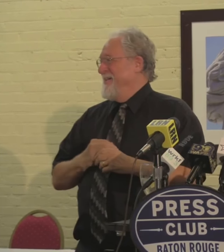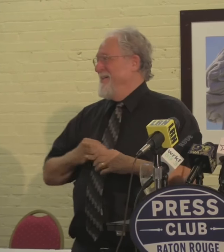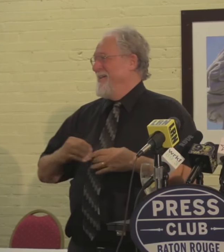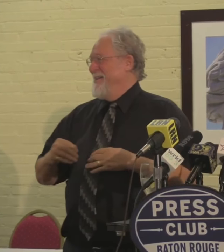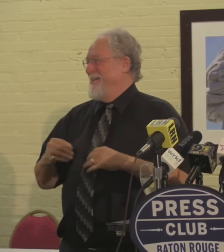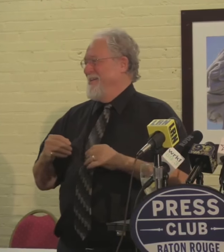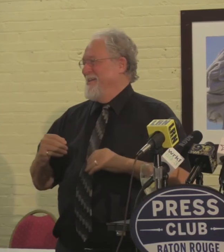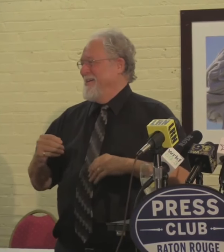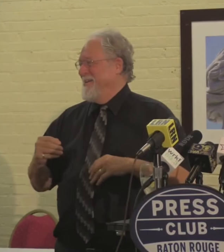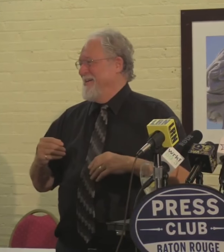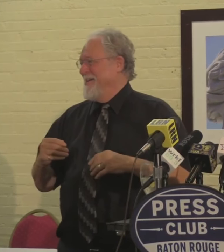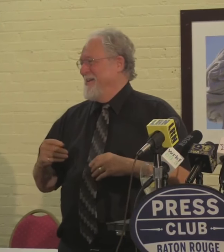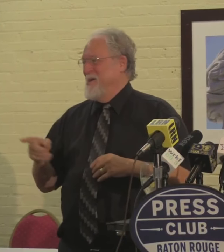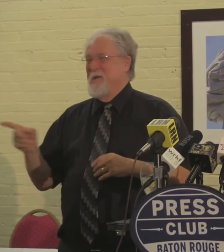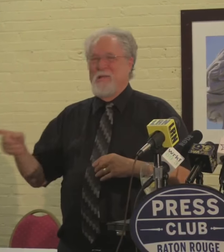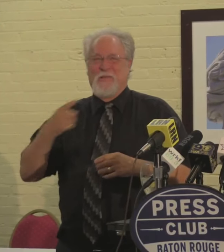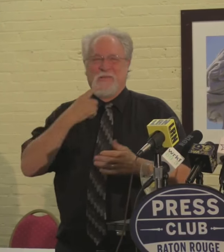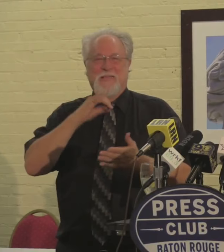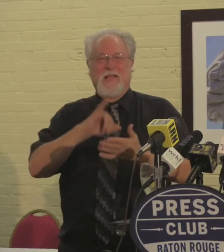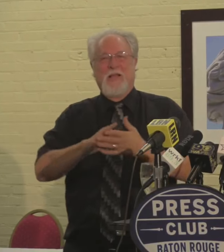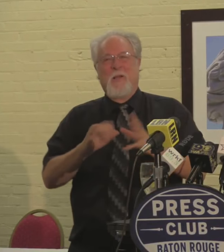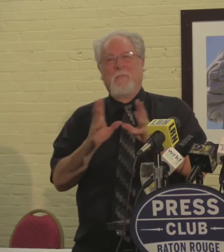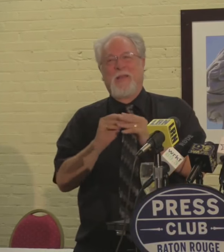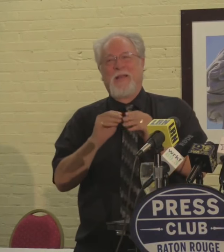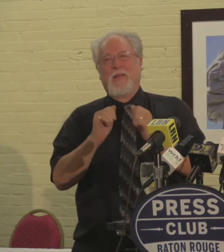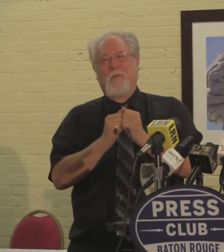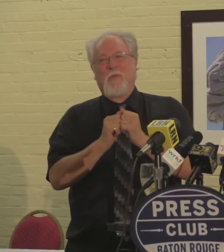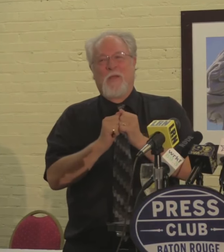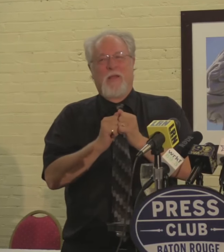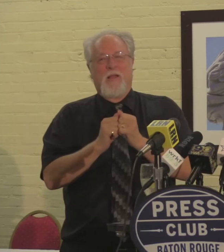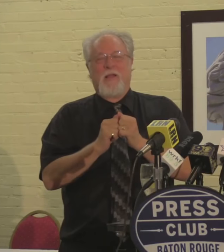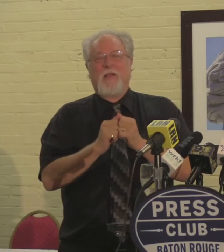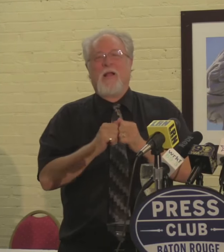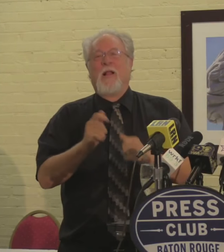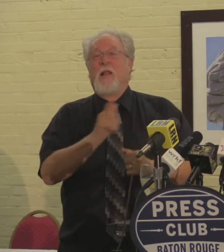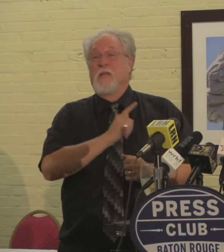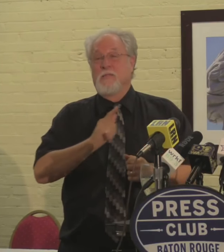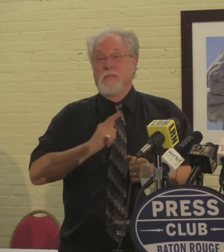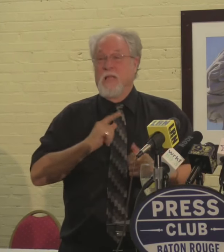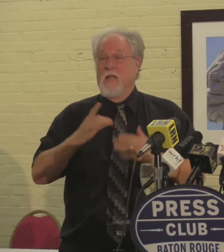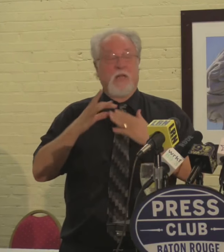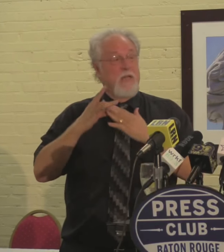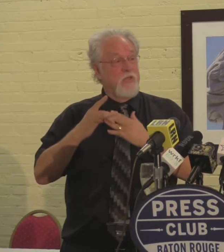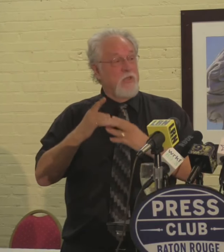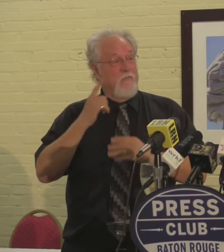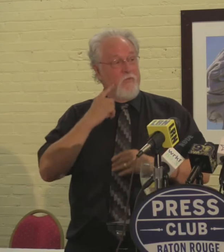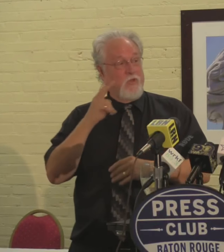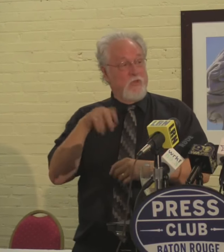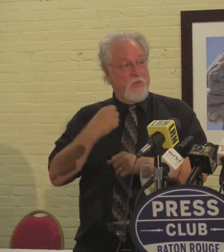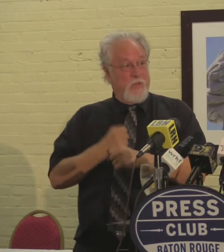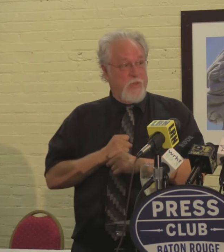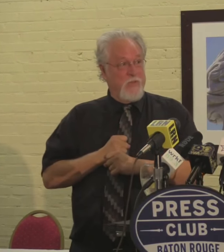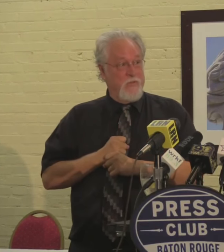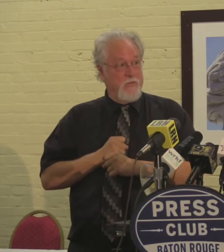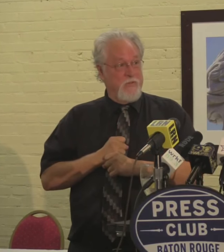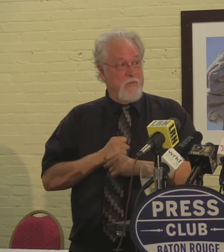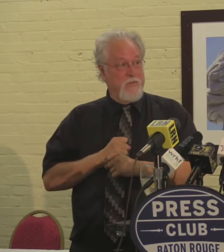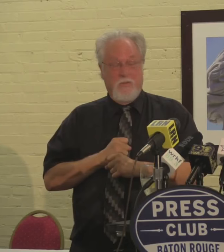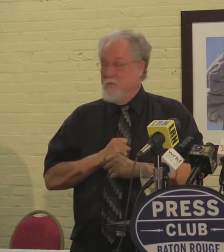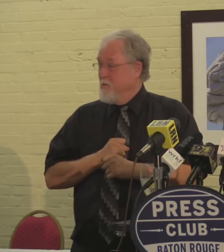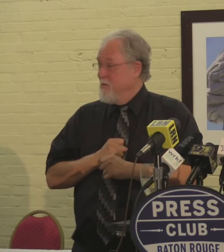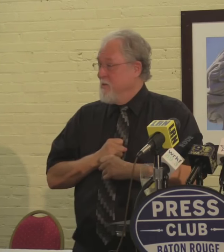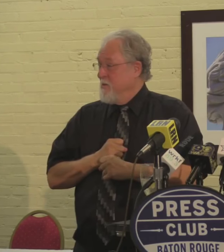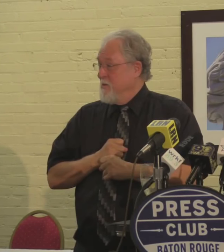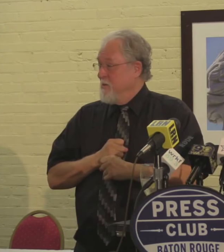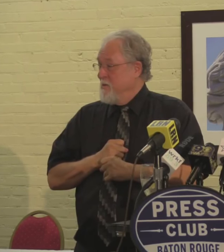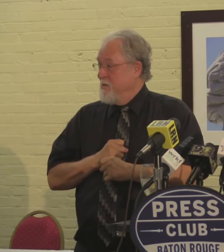Yes, Sue. You said you've been meeting with the legislative leadership for 2 years.